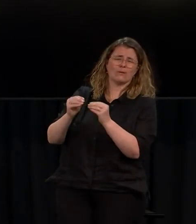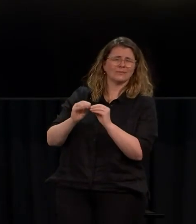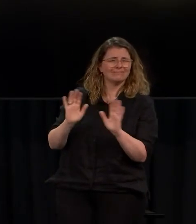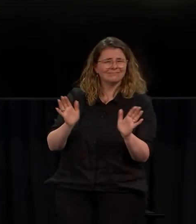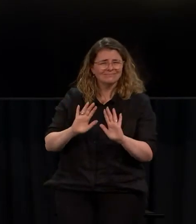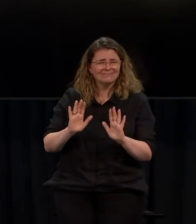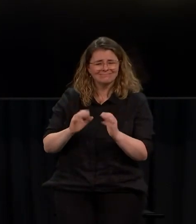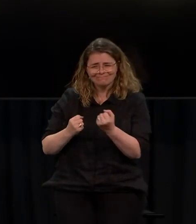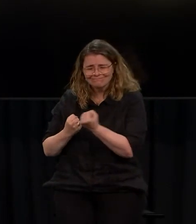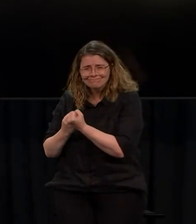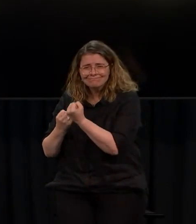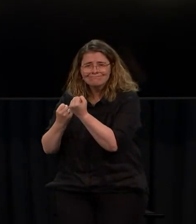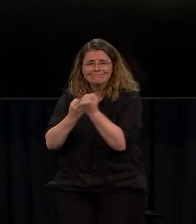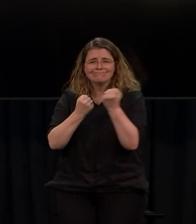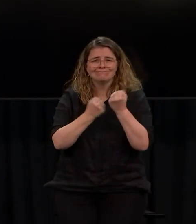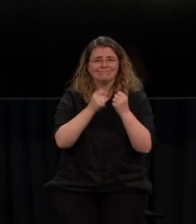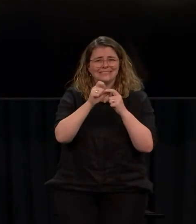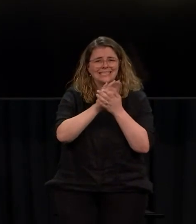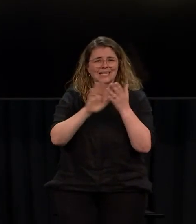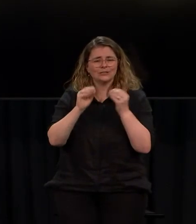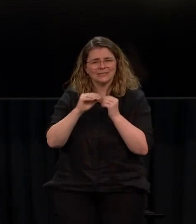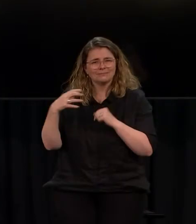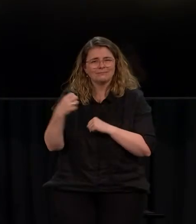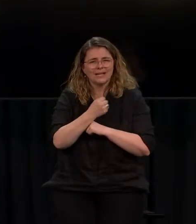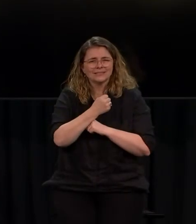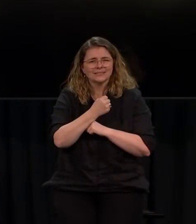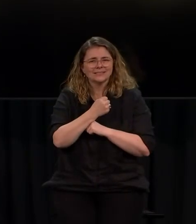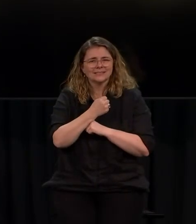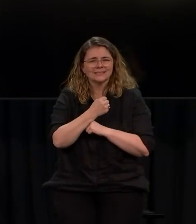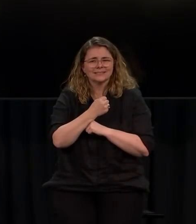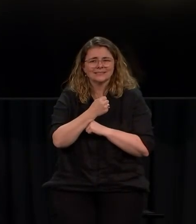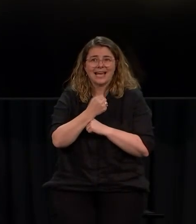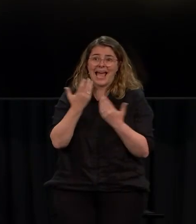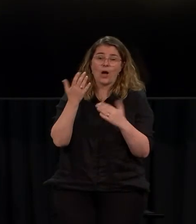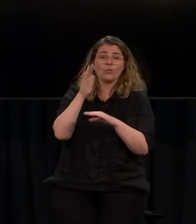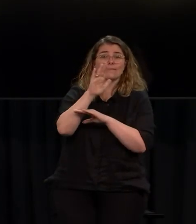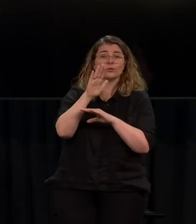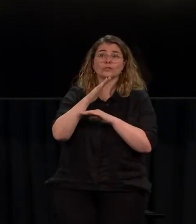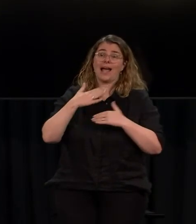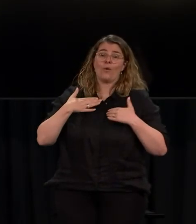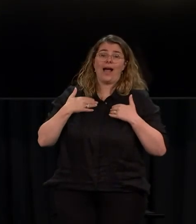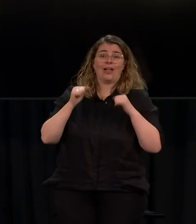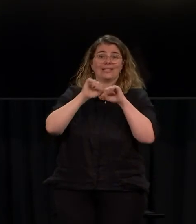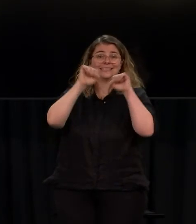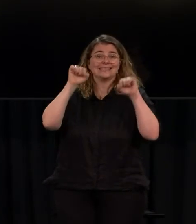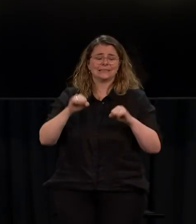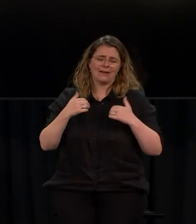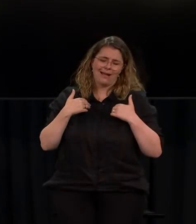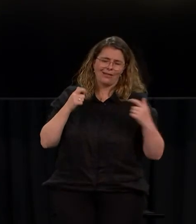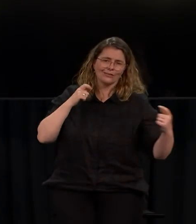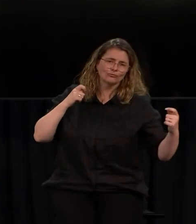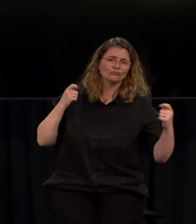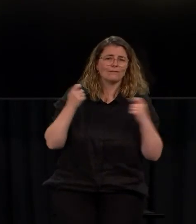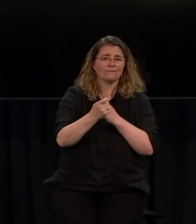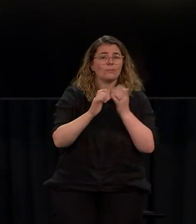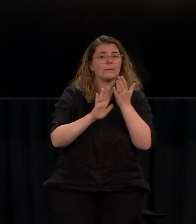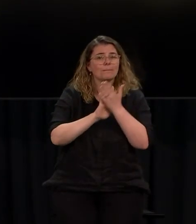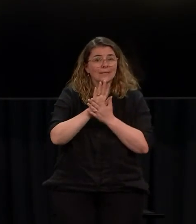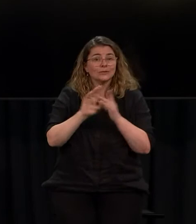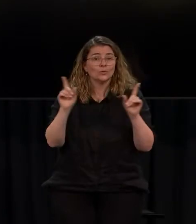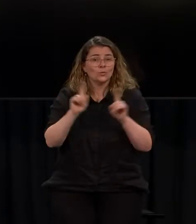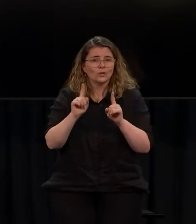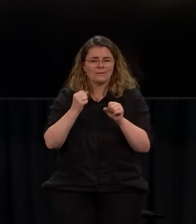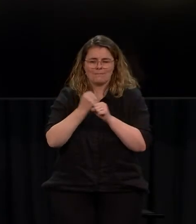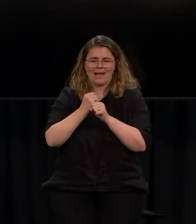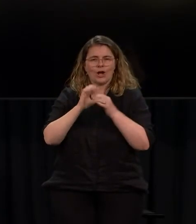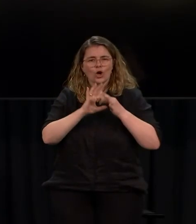but to come in with as much support as we can. It's actually the way of the future for our health system. We are driving health reforms that will drive a